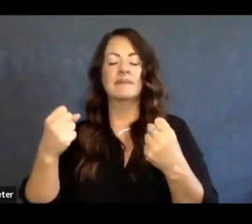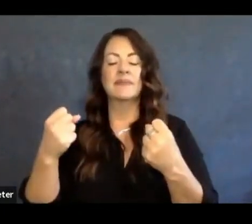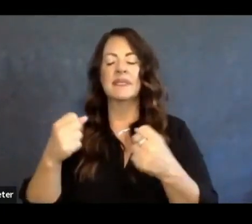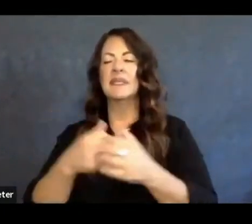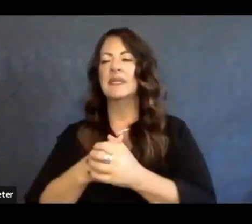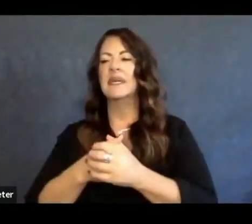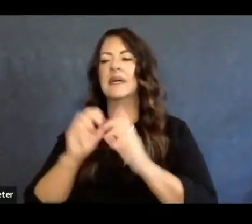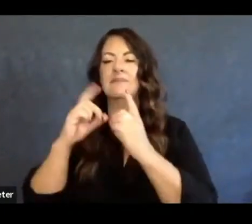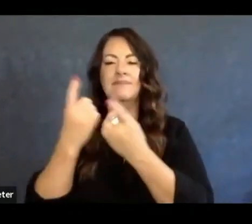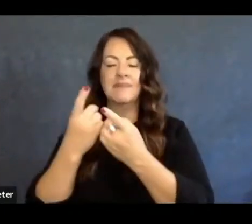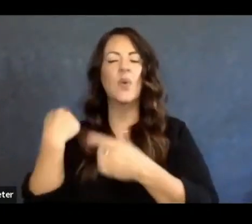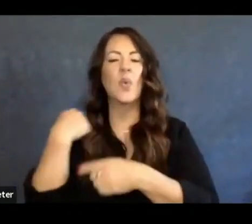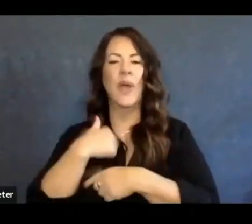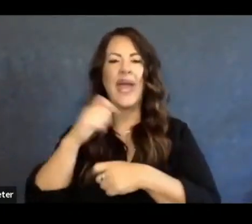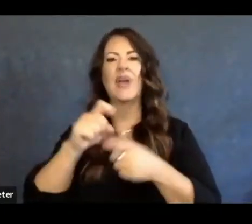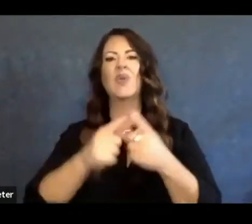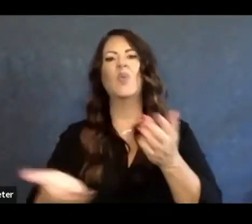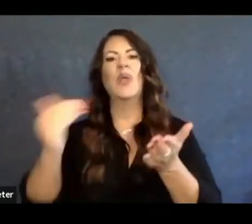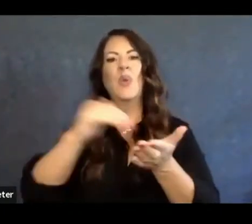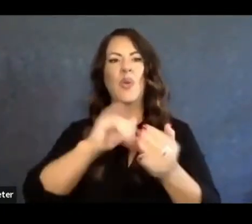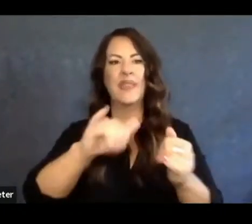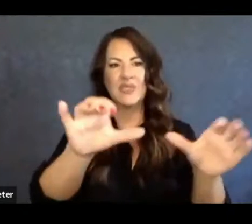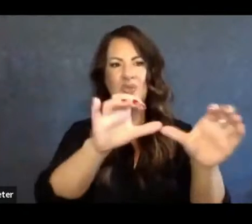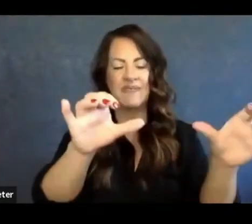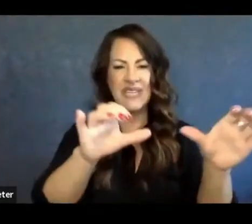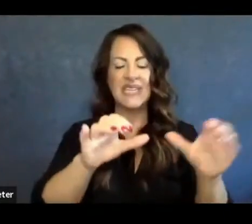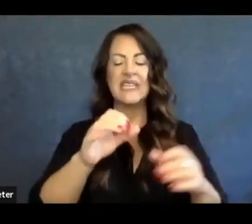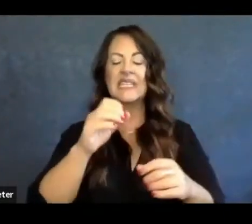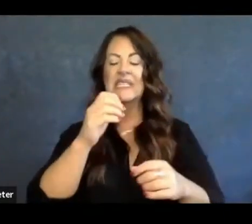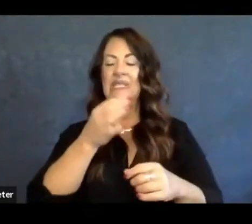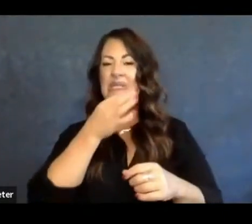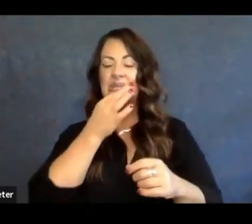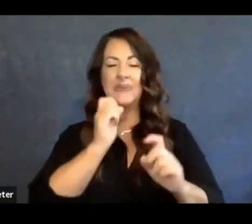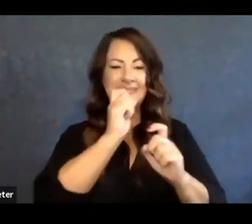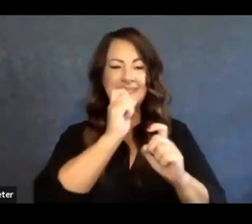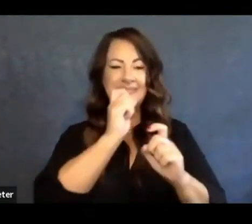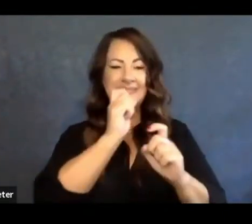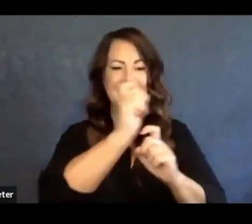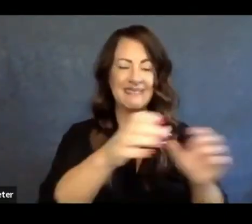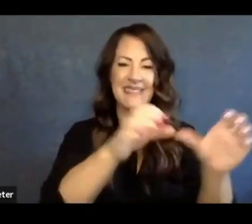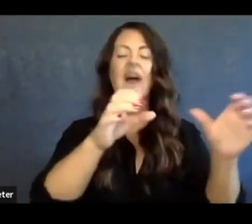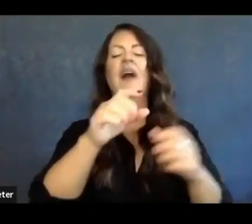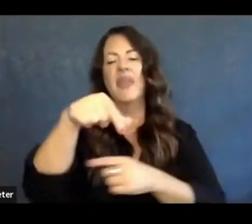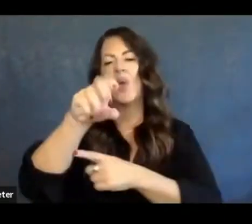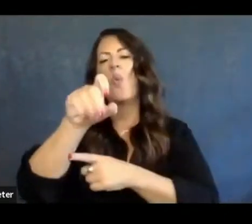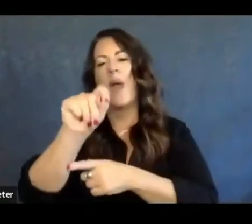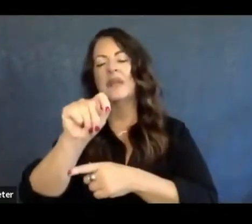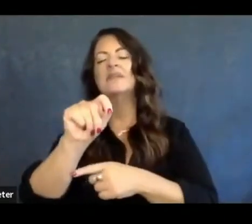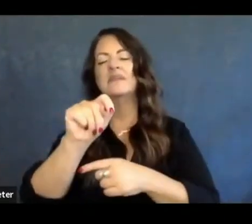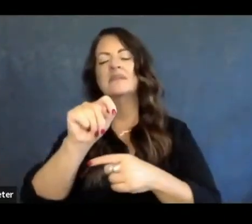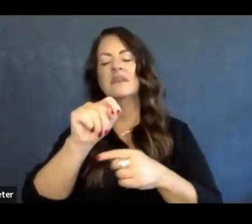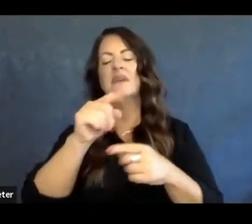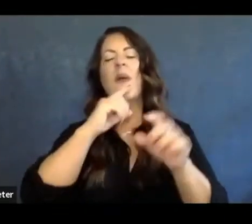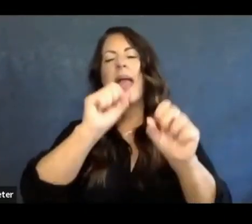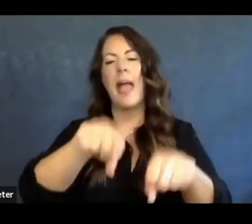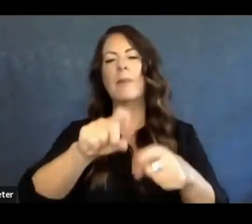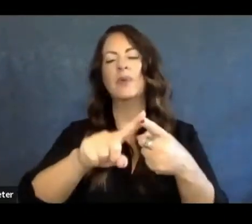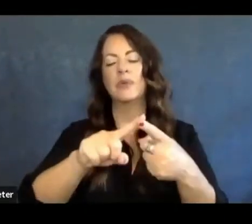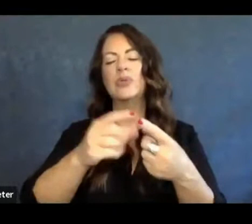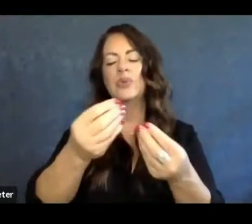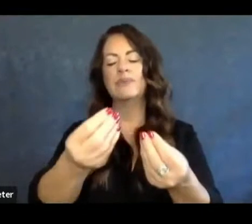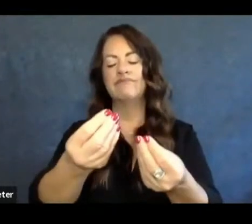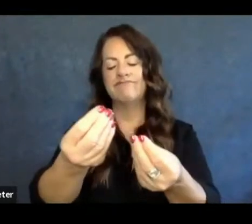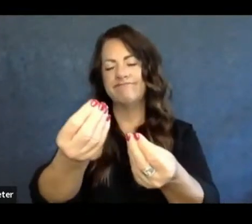intermediary to renew the certificate. As soon as it was renewed, the Quest labs began to flow in back into the state reporting